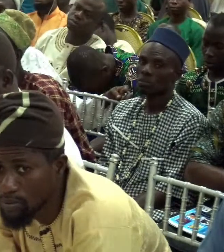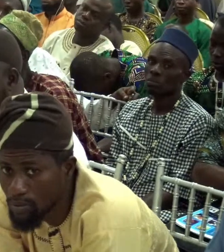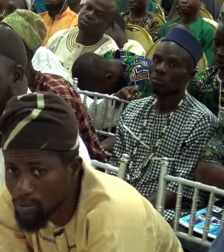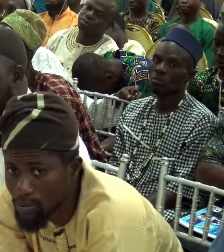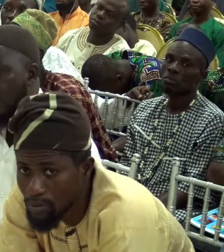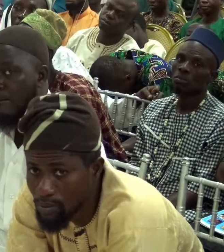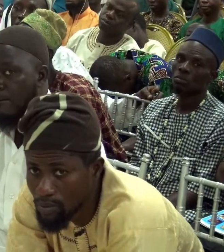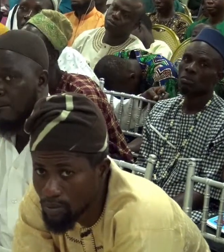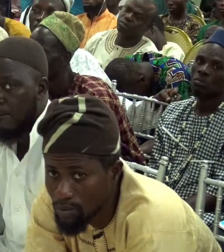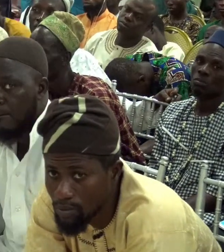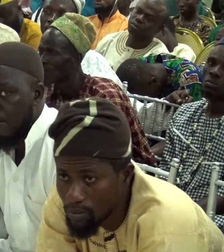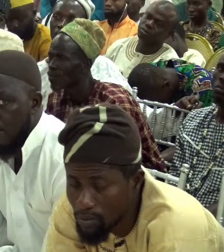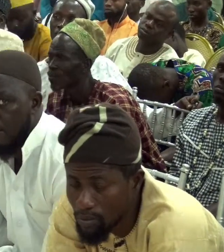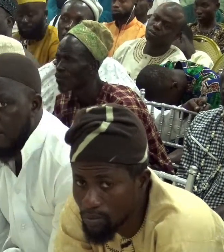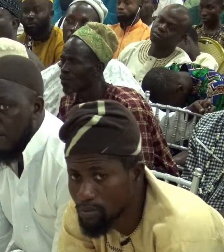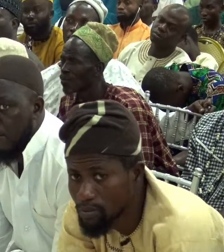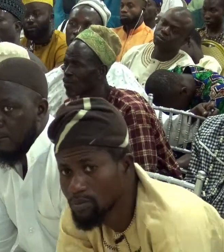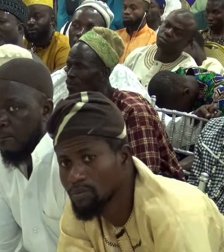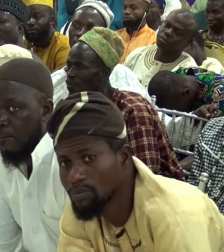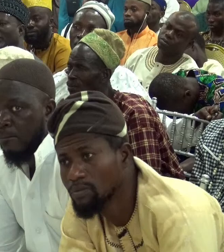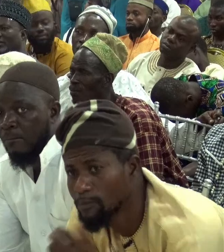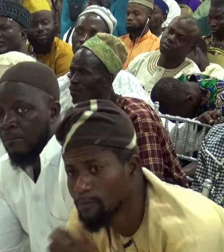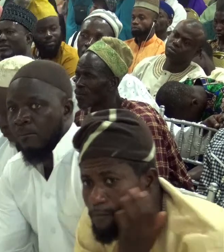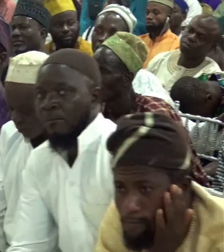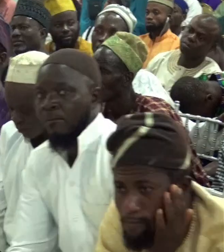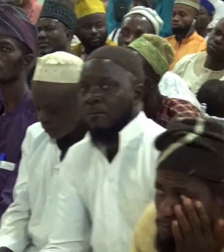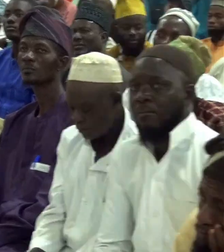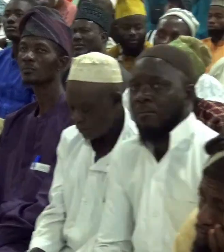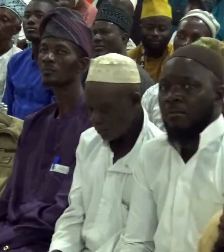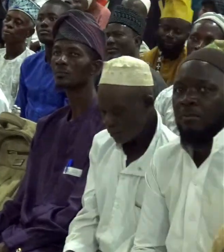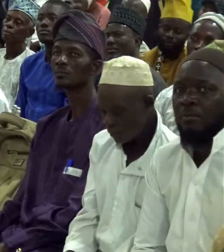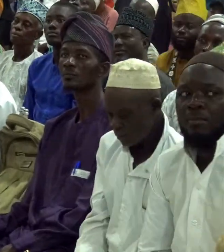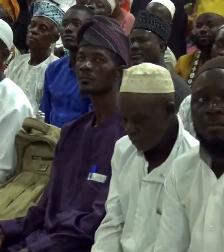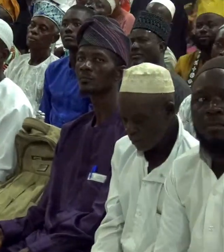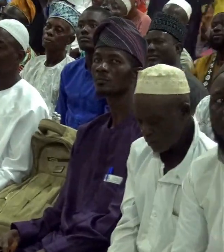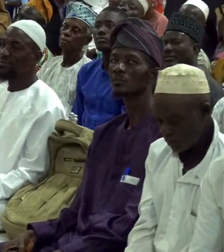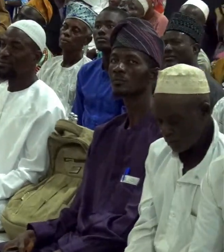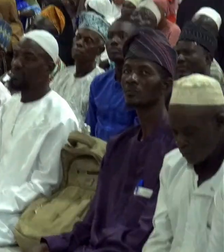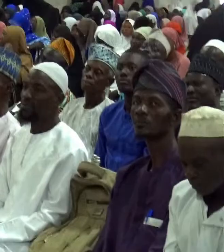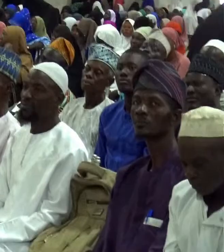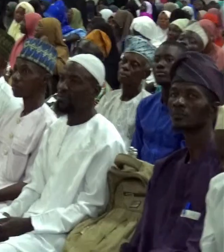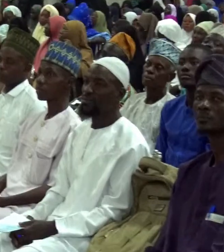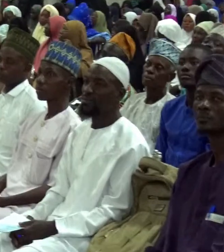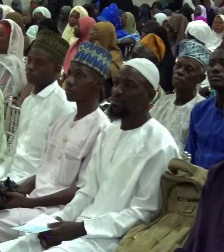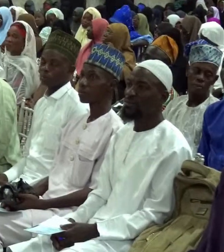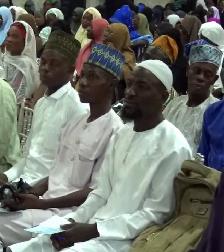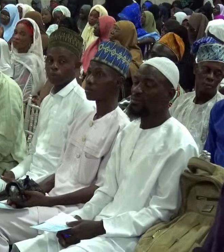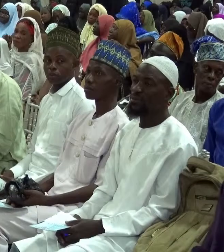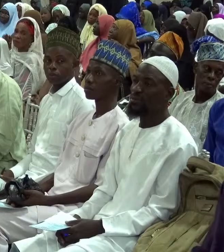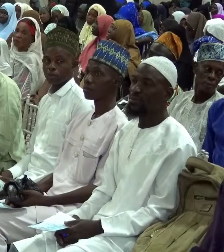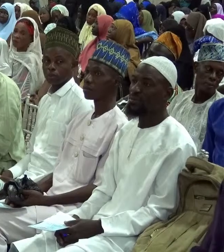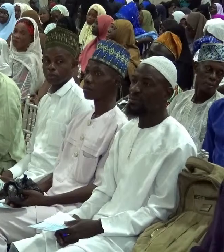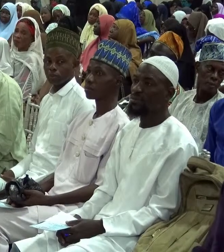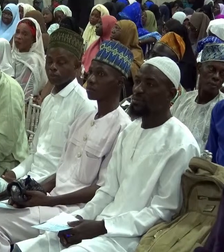afizun emite nwo yo and molekip, I have expertise when it comes to